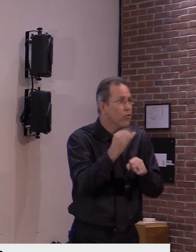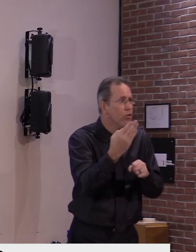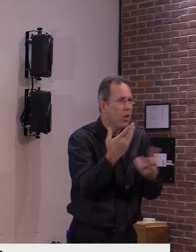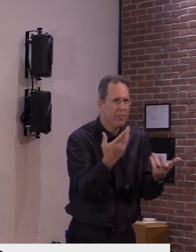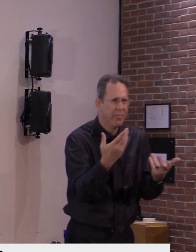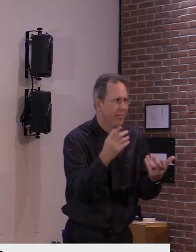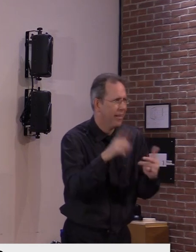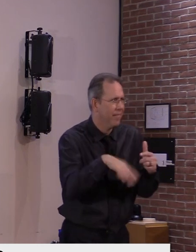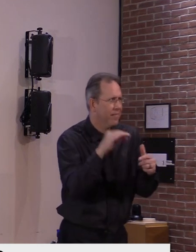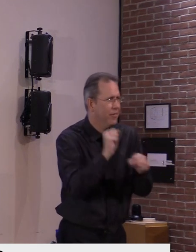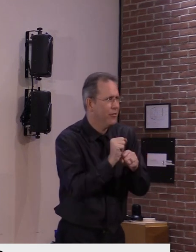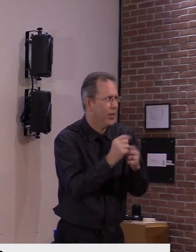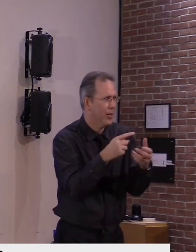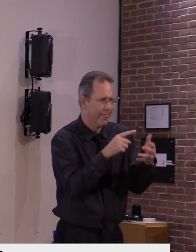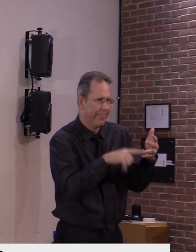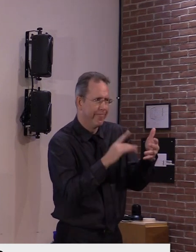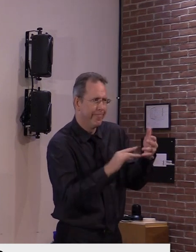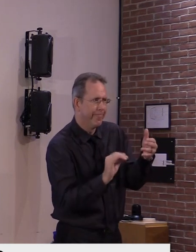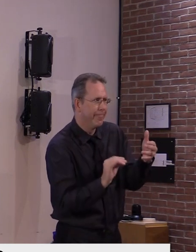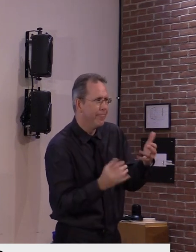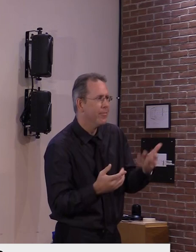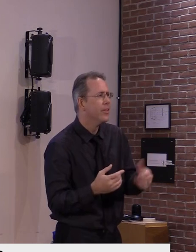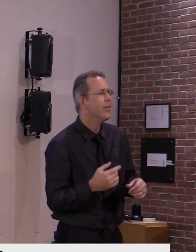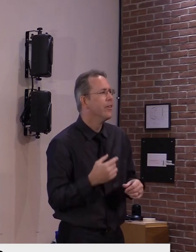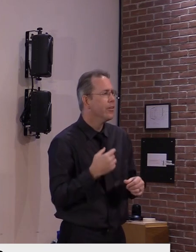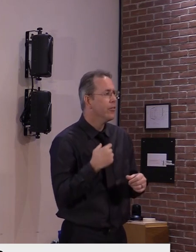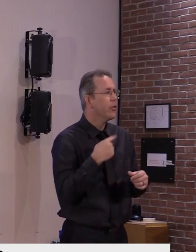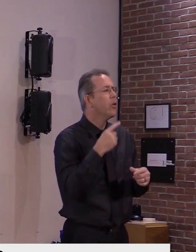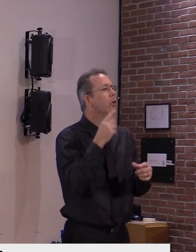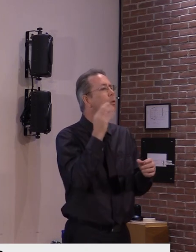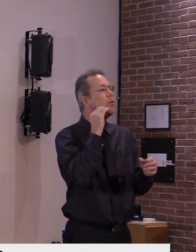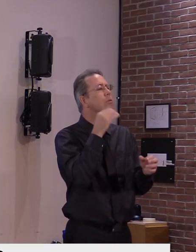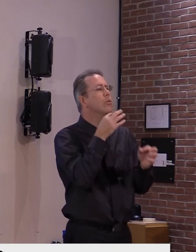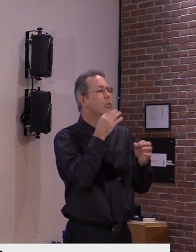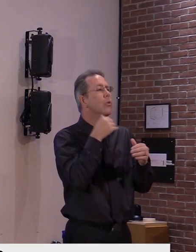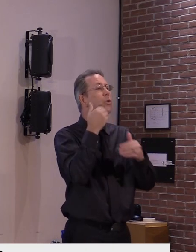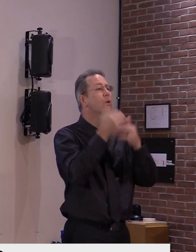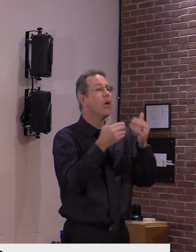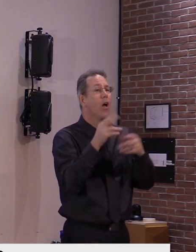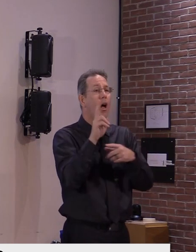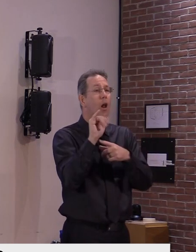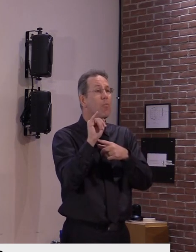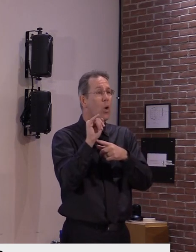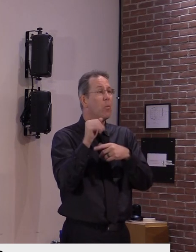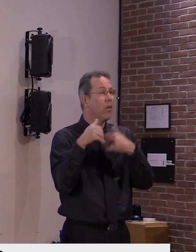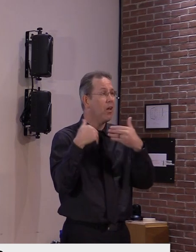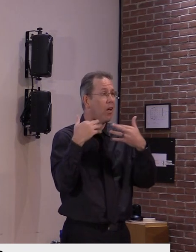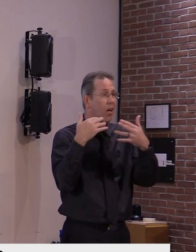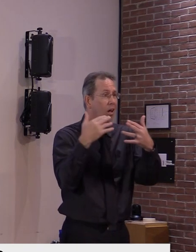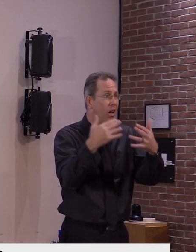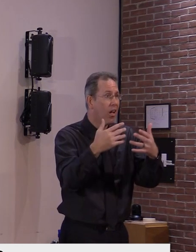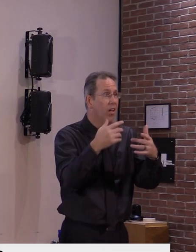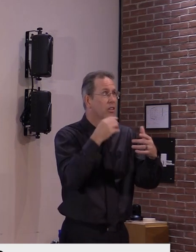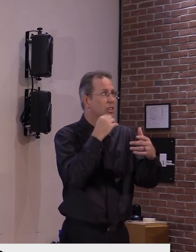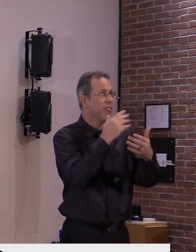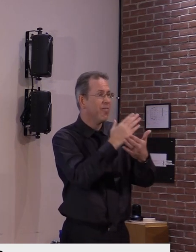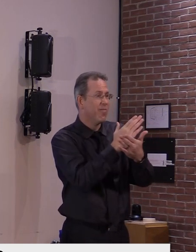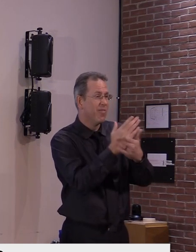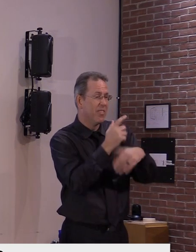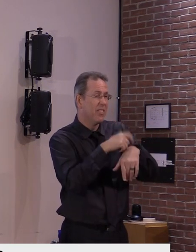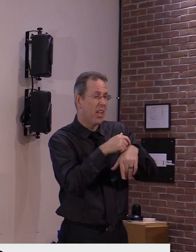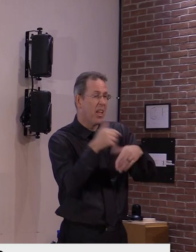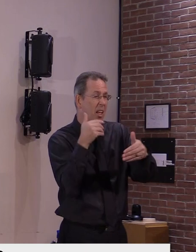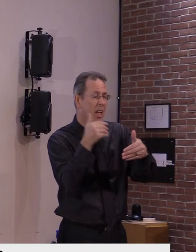UI has always been a finite amount of weeks. It's just a question of how many weeks, and really is meant as a bridge